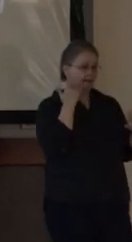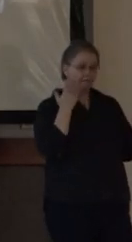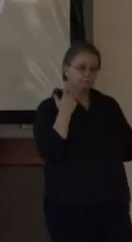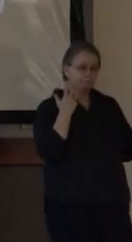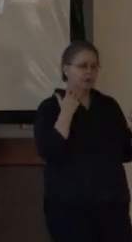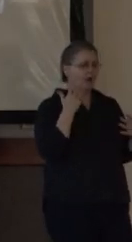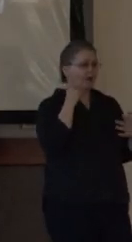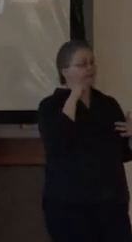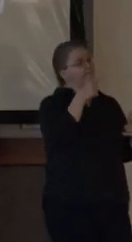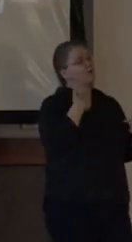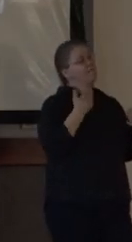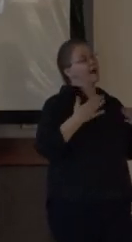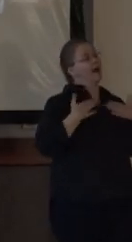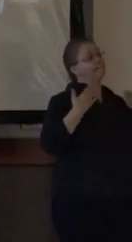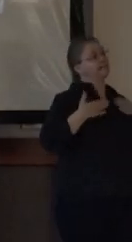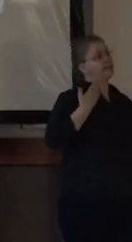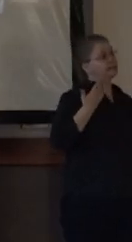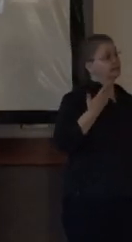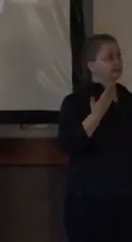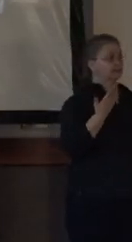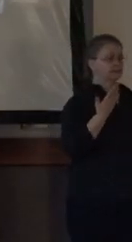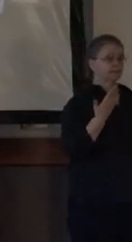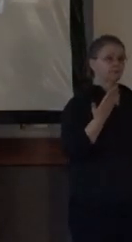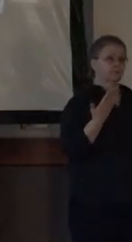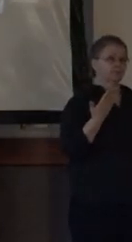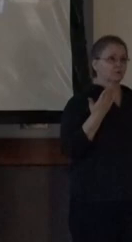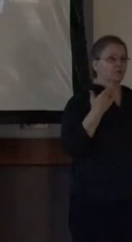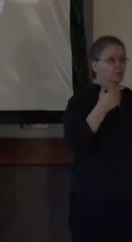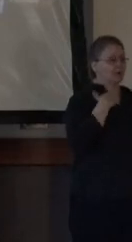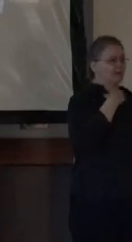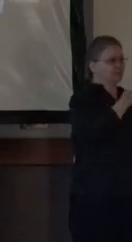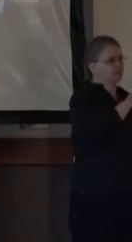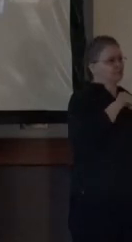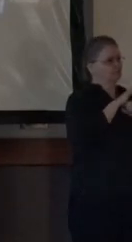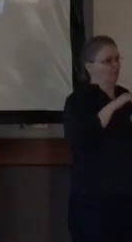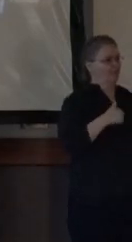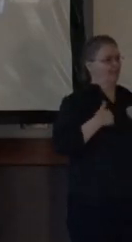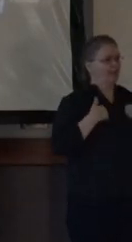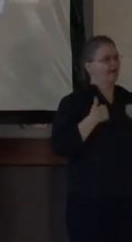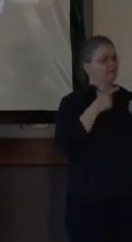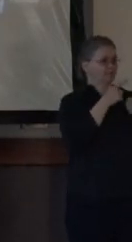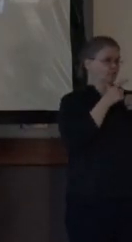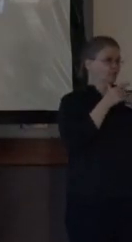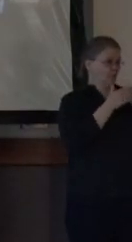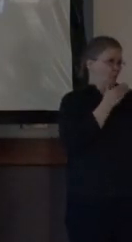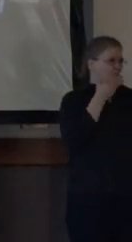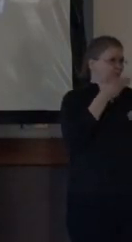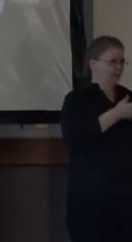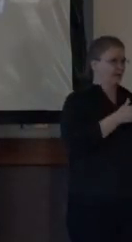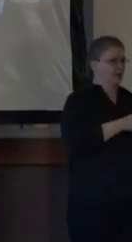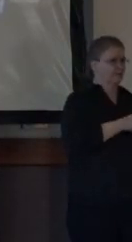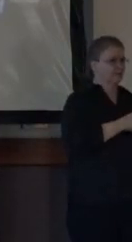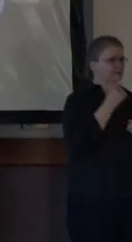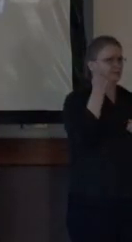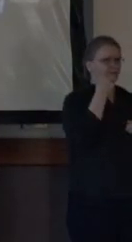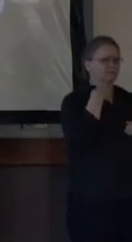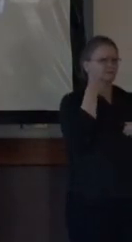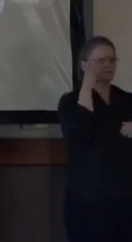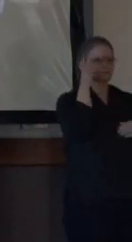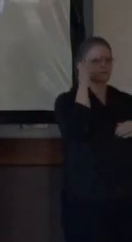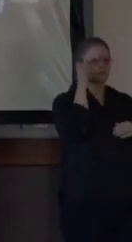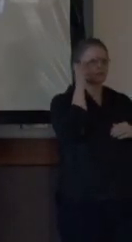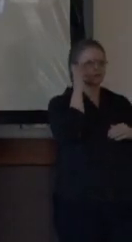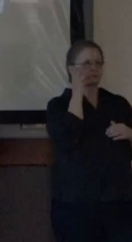if you've got happiness and you've got security in your life, you're most of the way there. Something that I heard